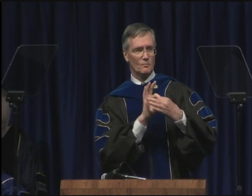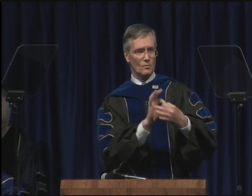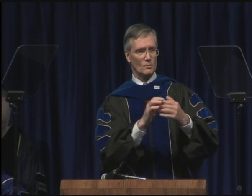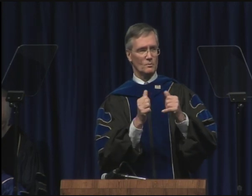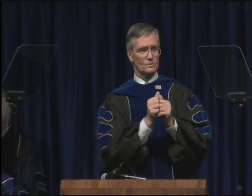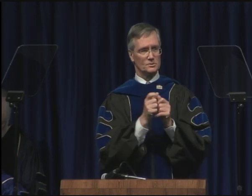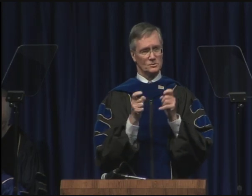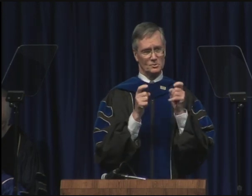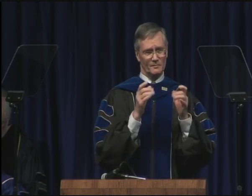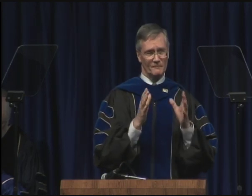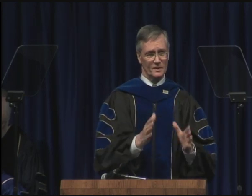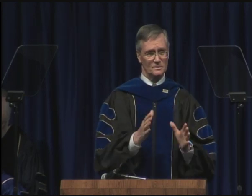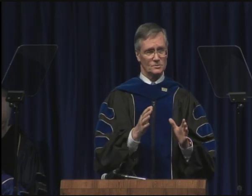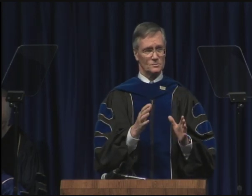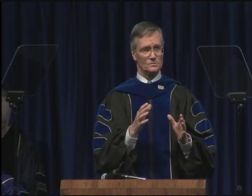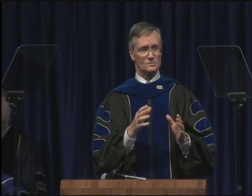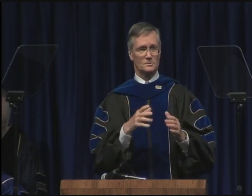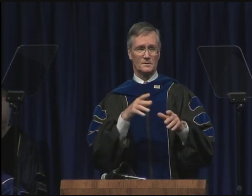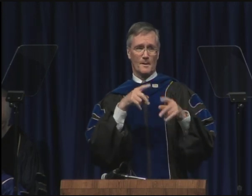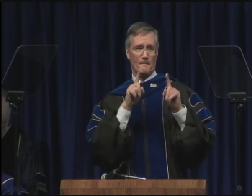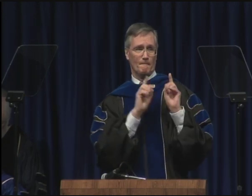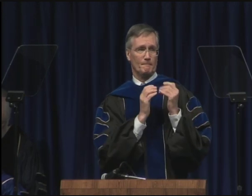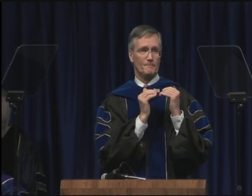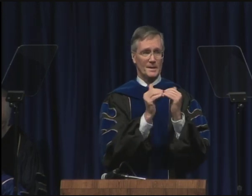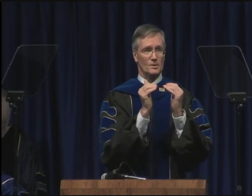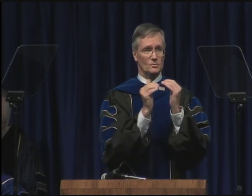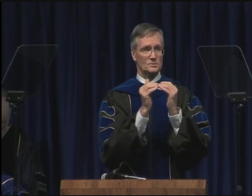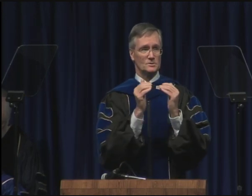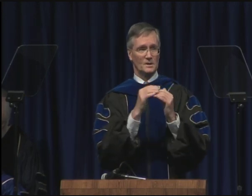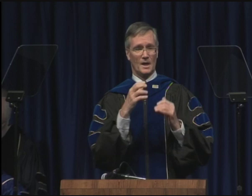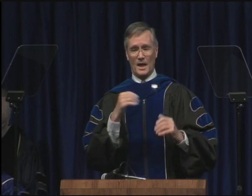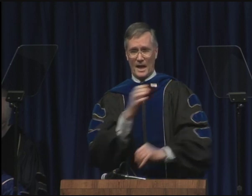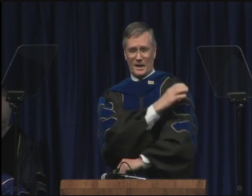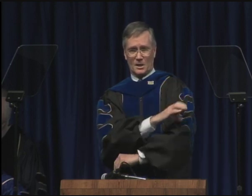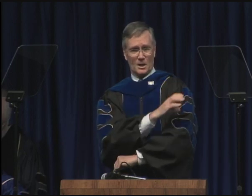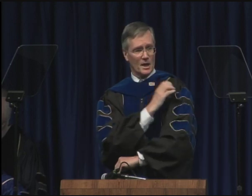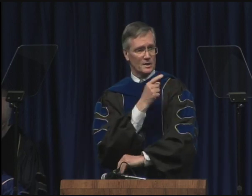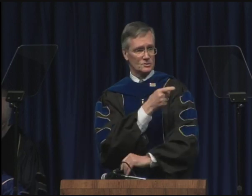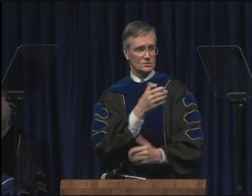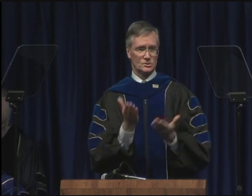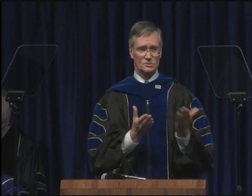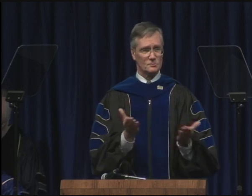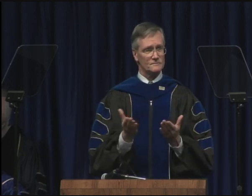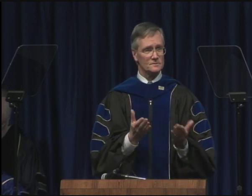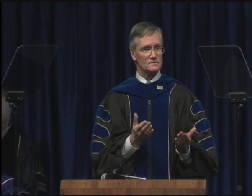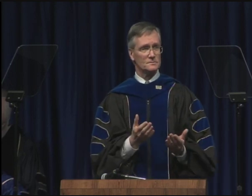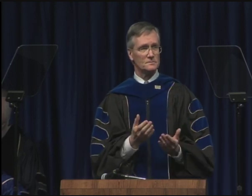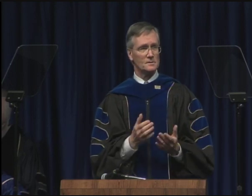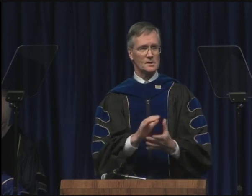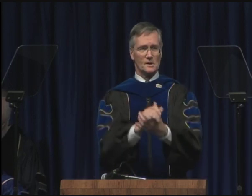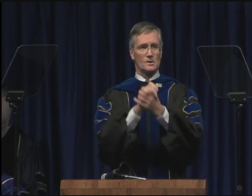and she easily builds rapport with supervisors, peers, and the clients she serves.